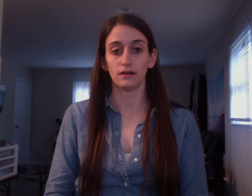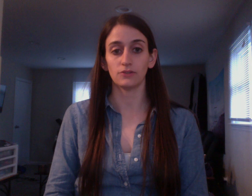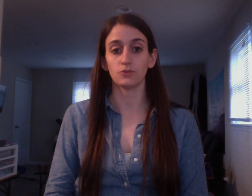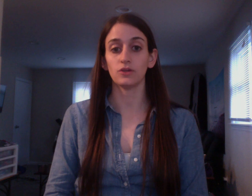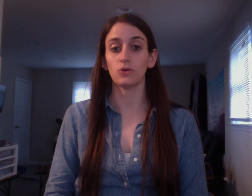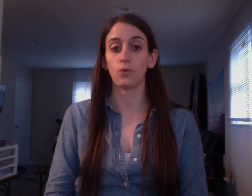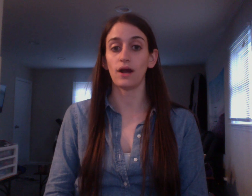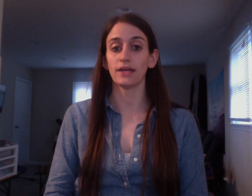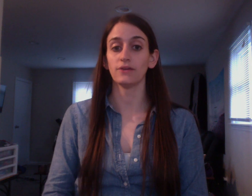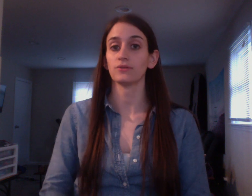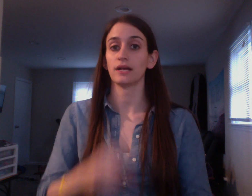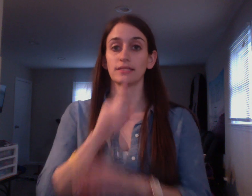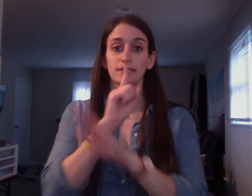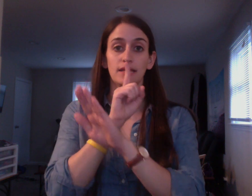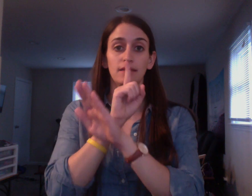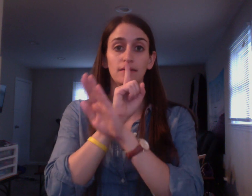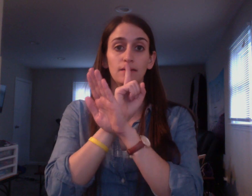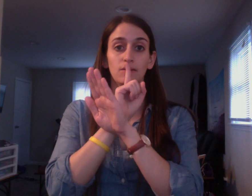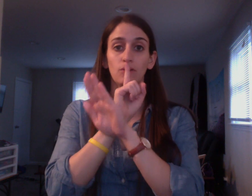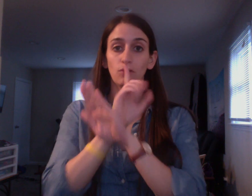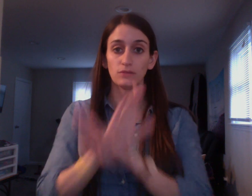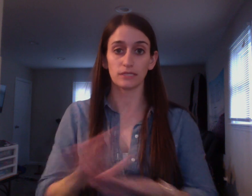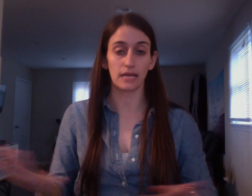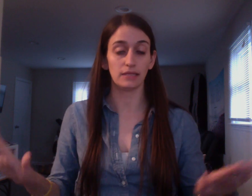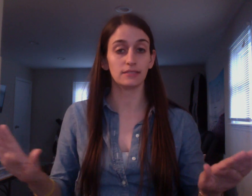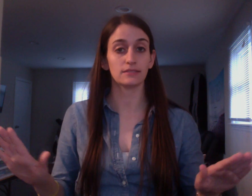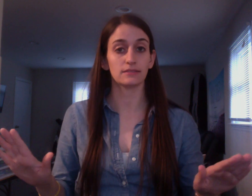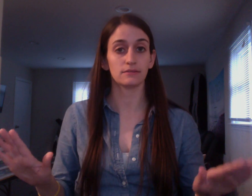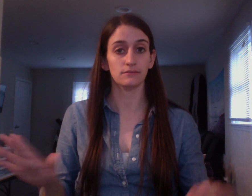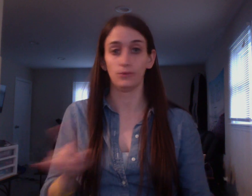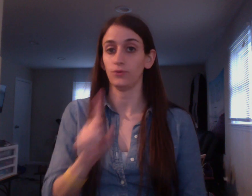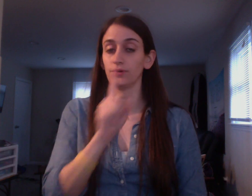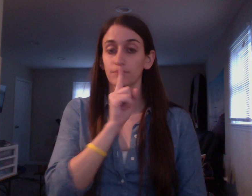To be quiet or not say anything, silence, or